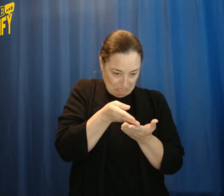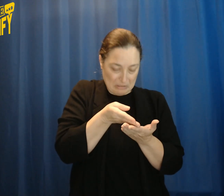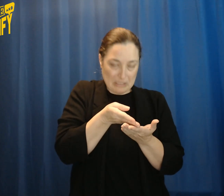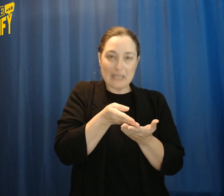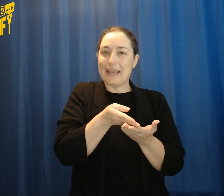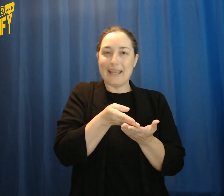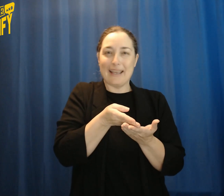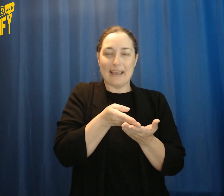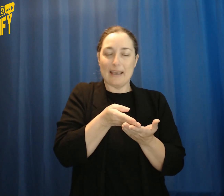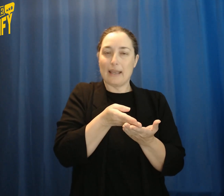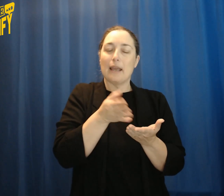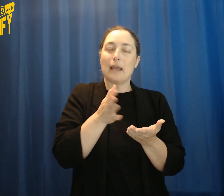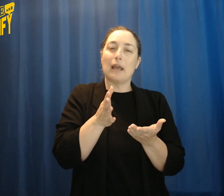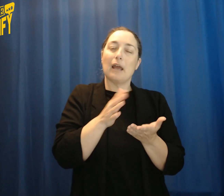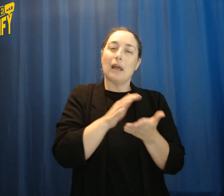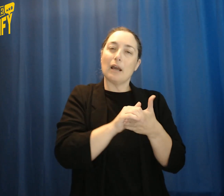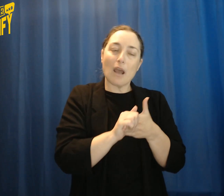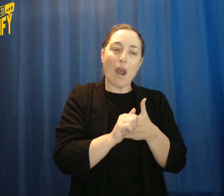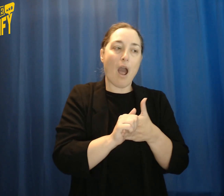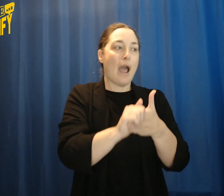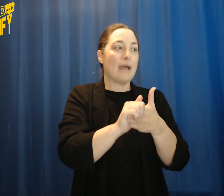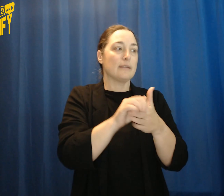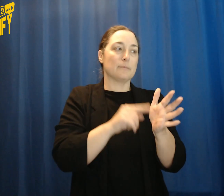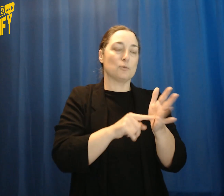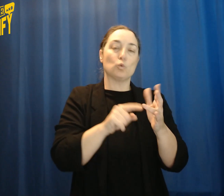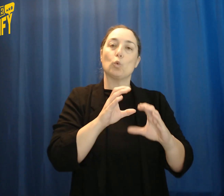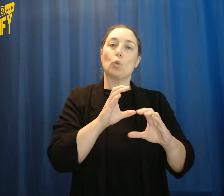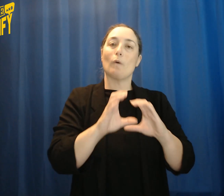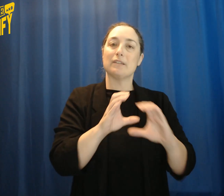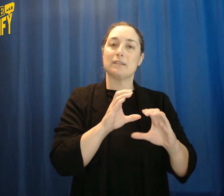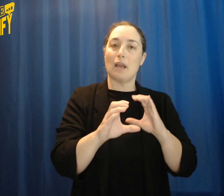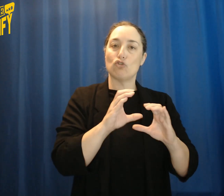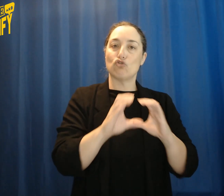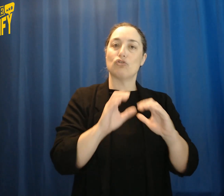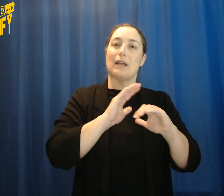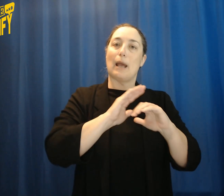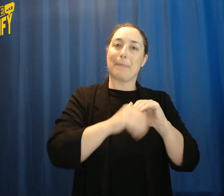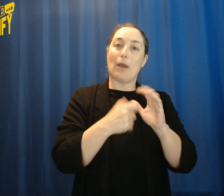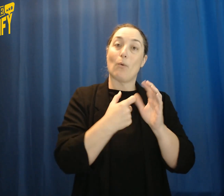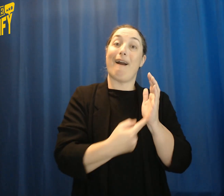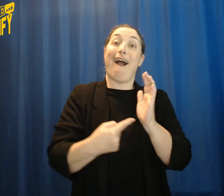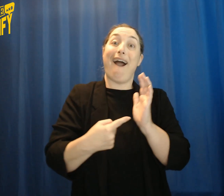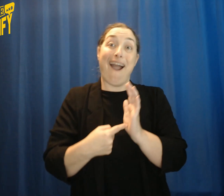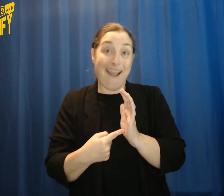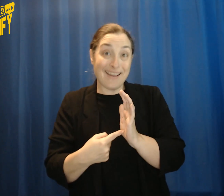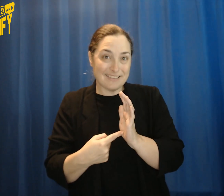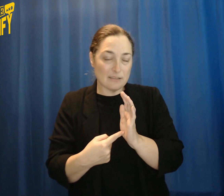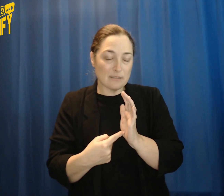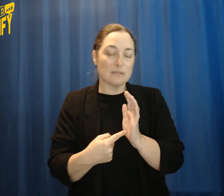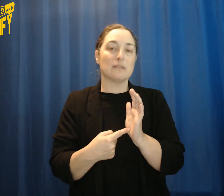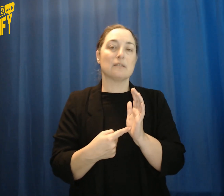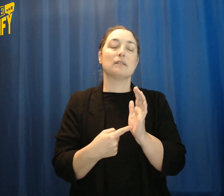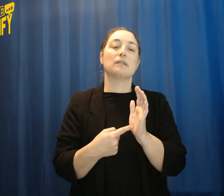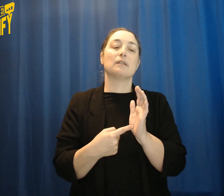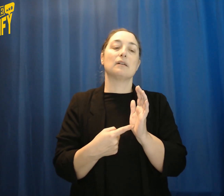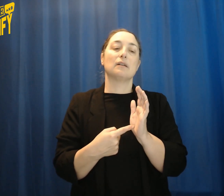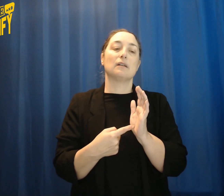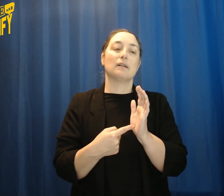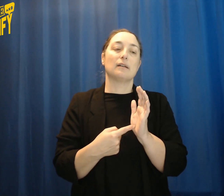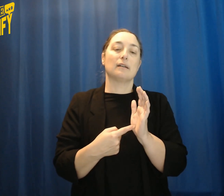guide people into a conversation about art as opposed, and it's something they're really just passionate